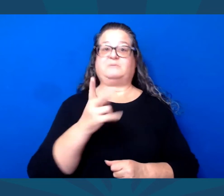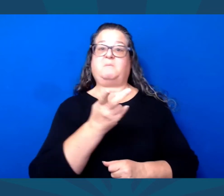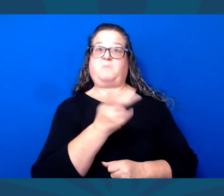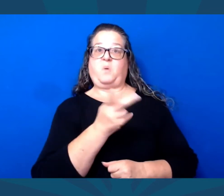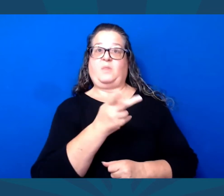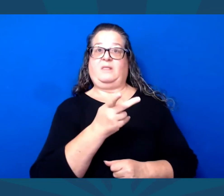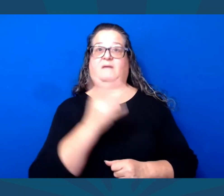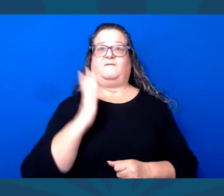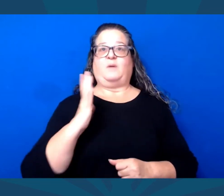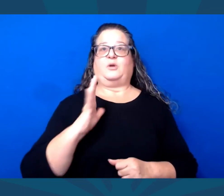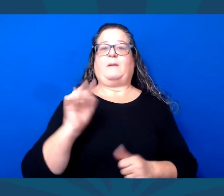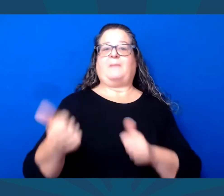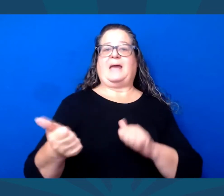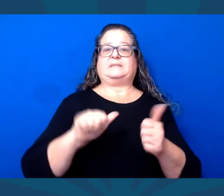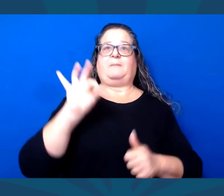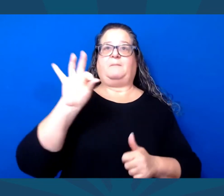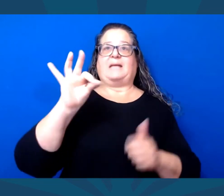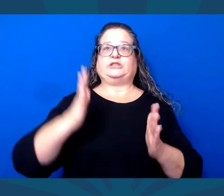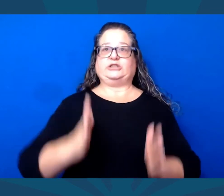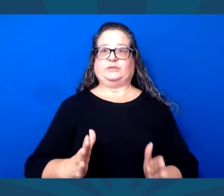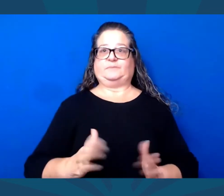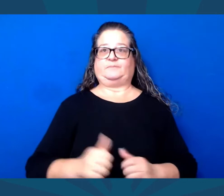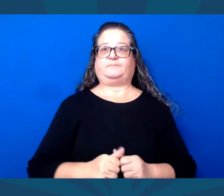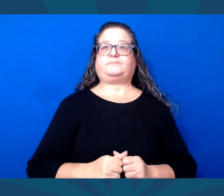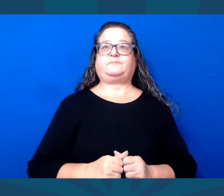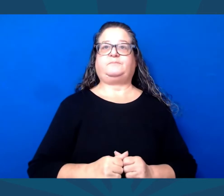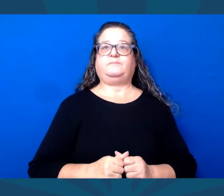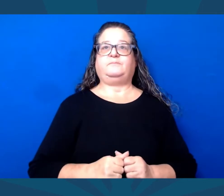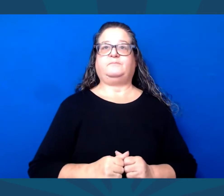Both former Baptist pastors.